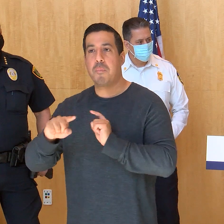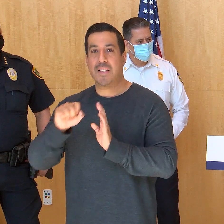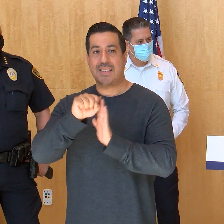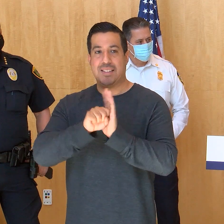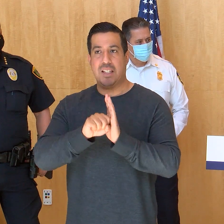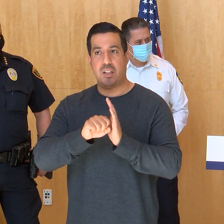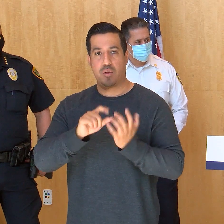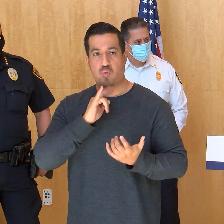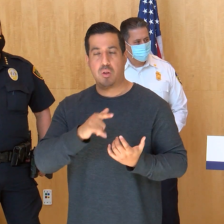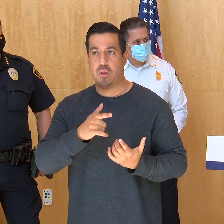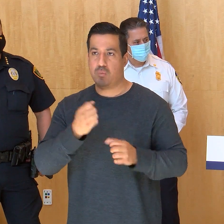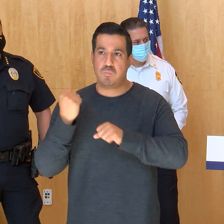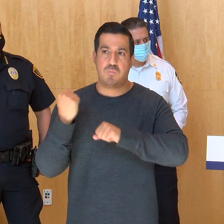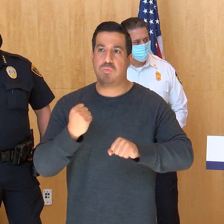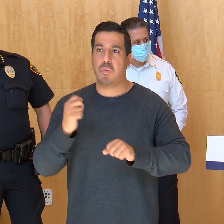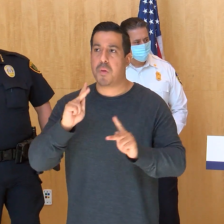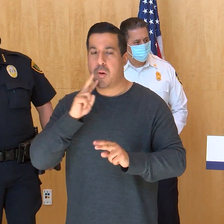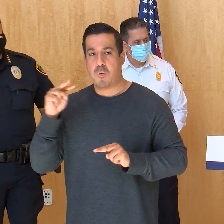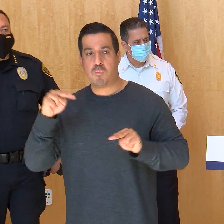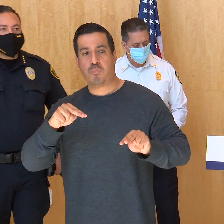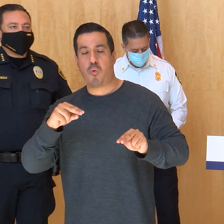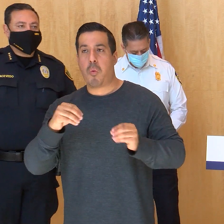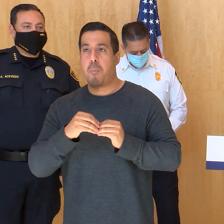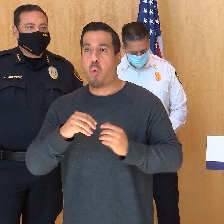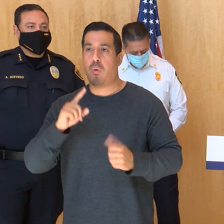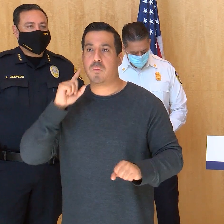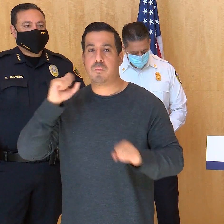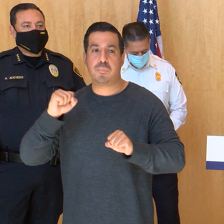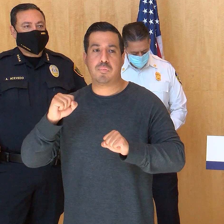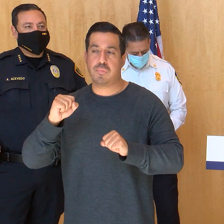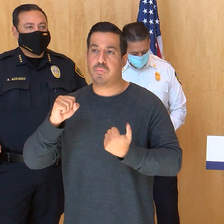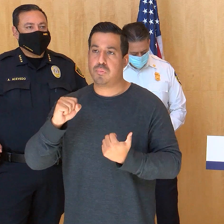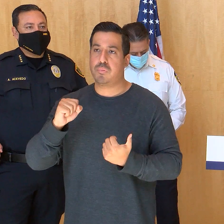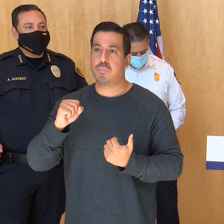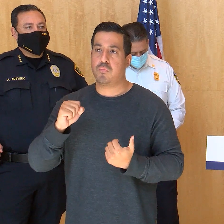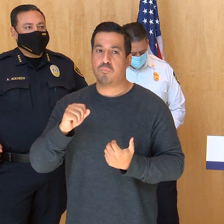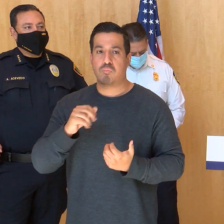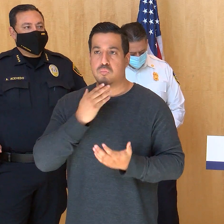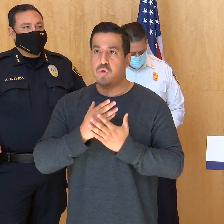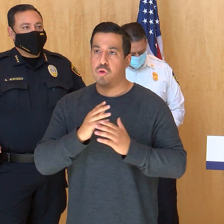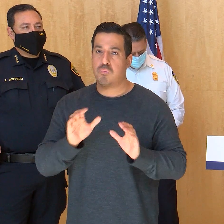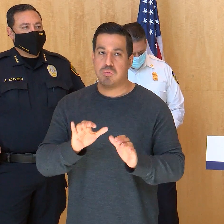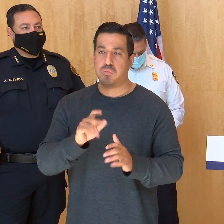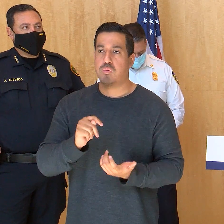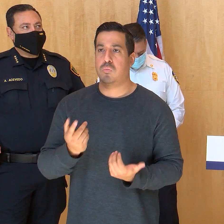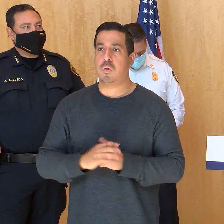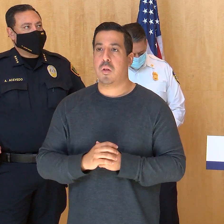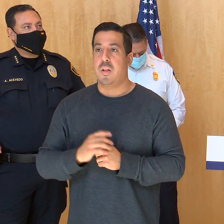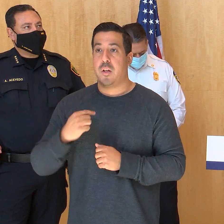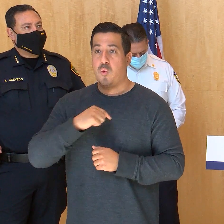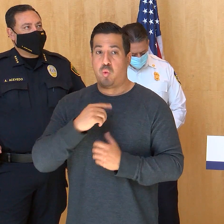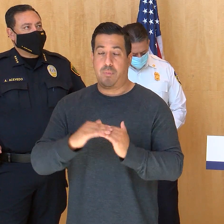perspective, we are viewed as a more wealthier state. We're doing far worse than any other